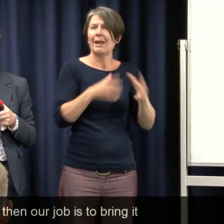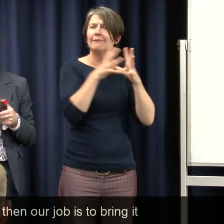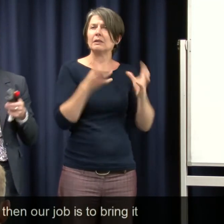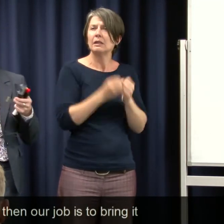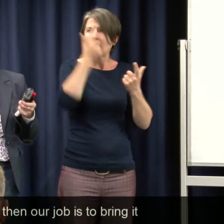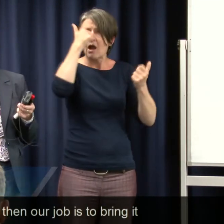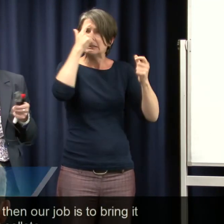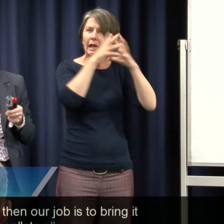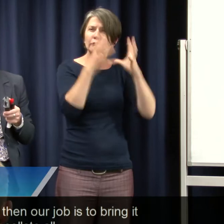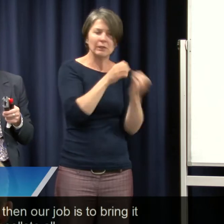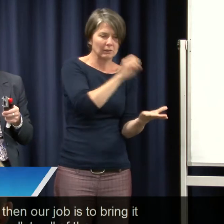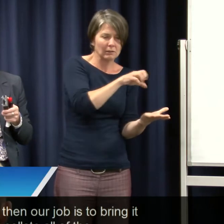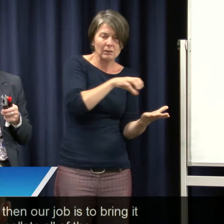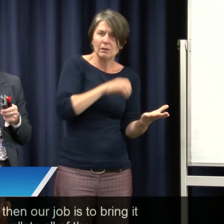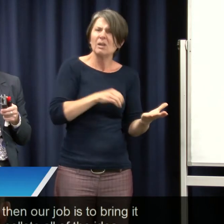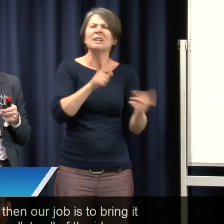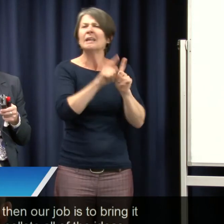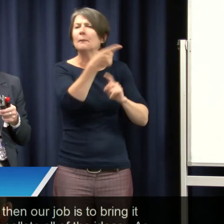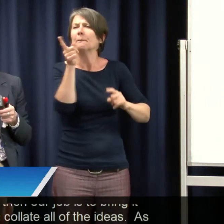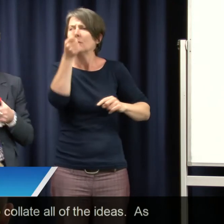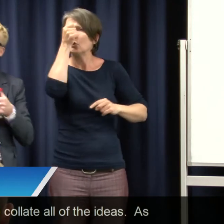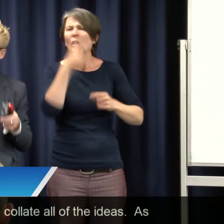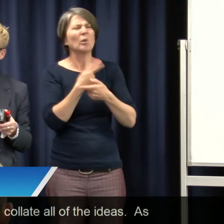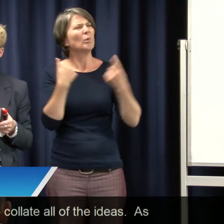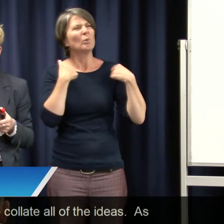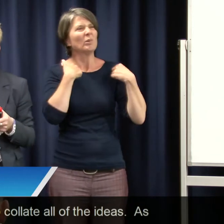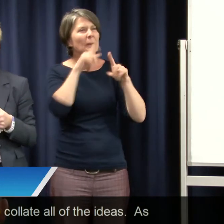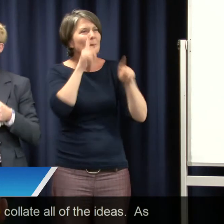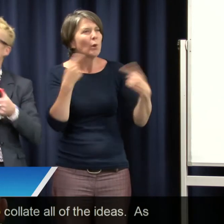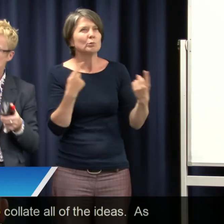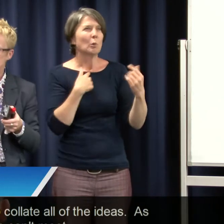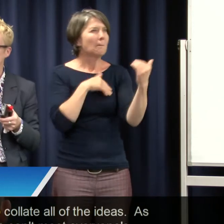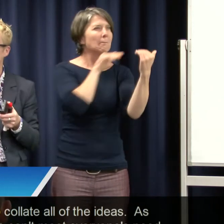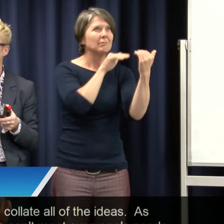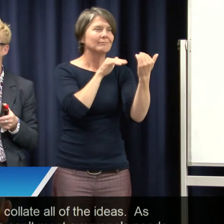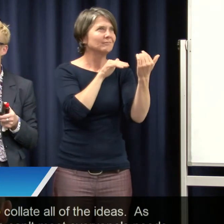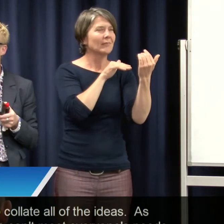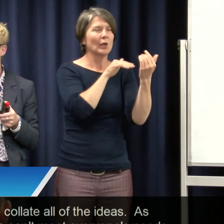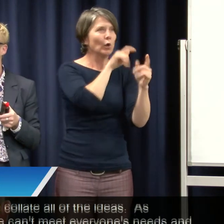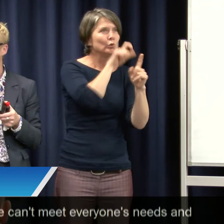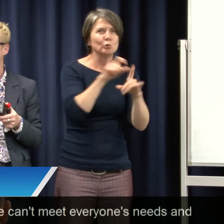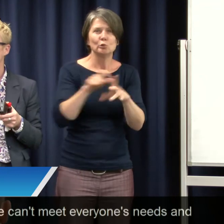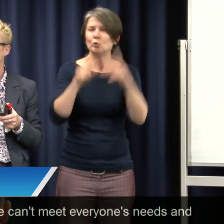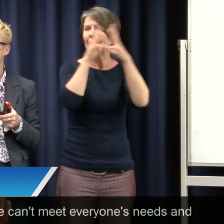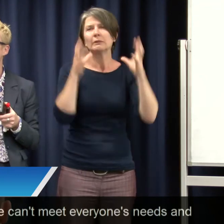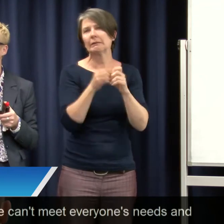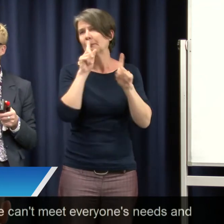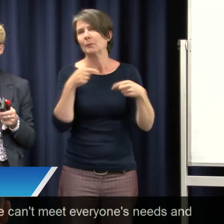ideas. As you know, we can't meet everyone's needs and do everything that everyone says, but there's some pretty strong